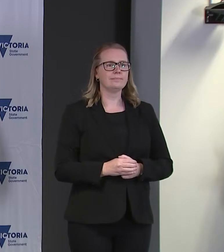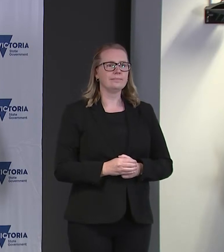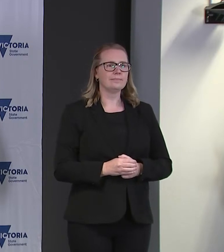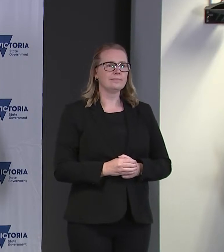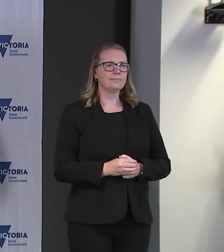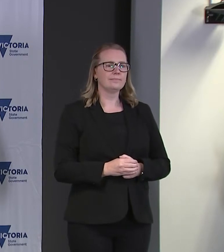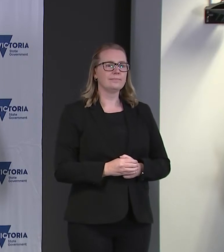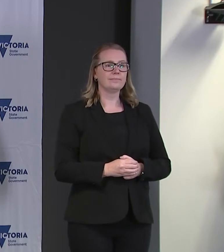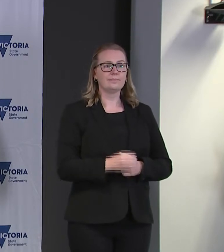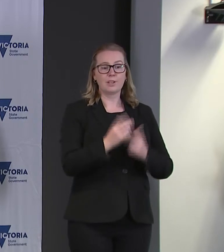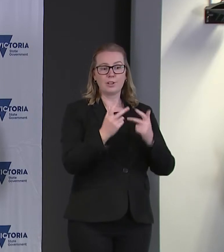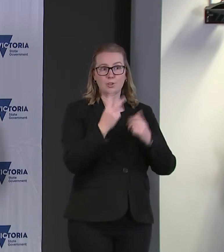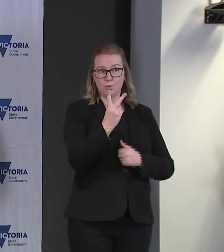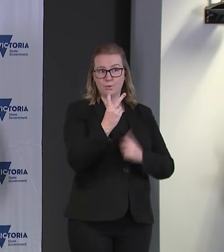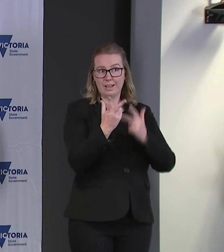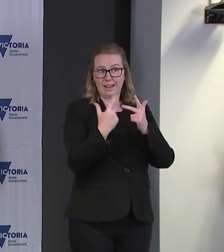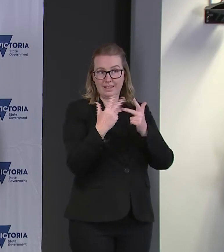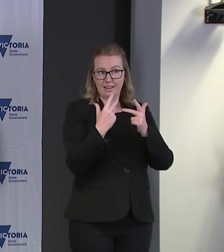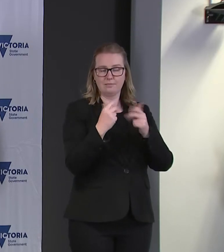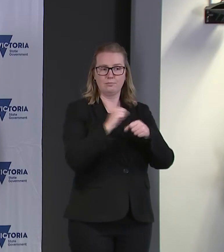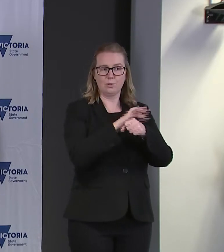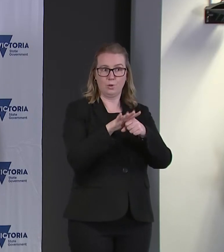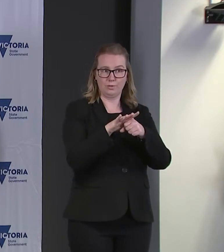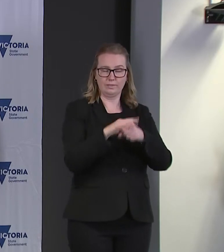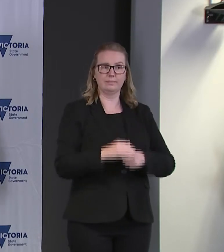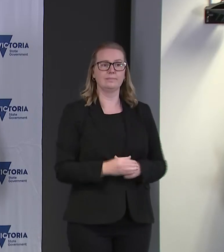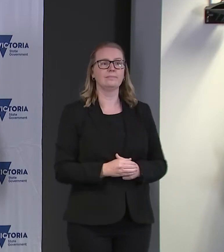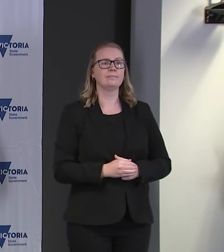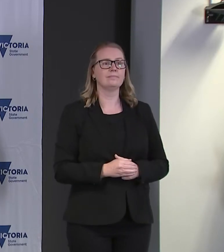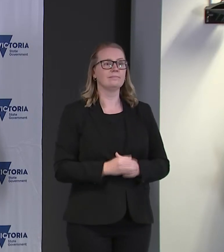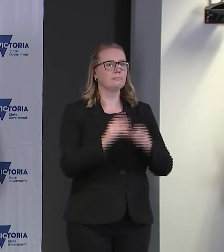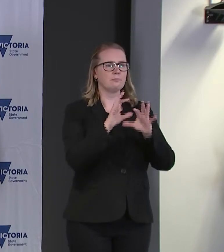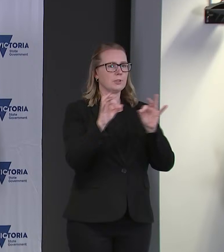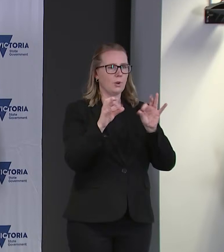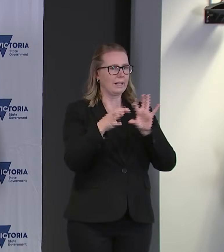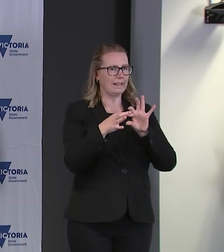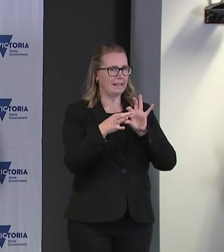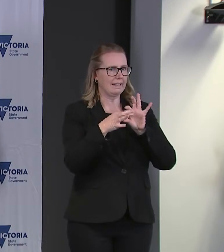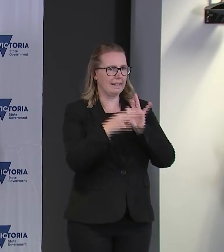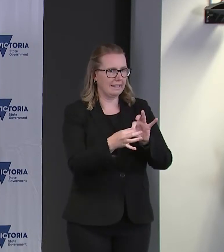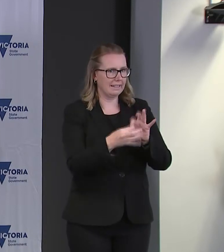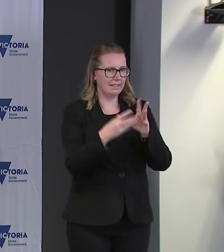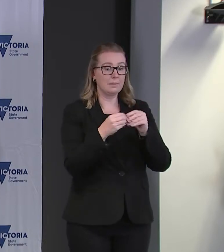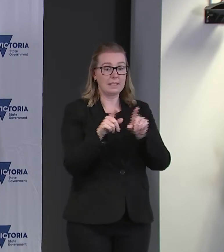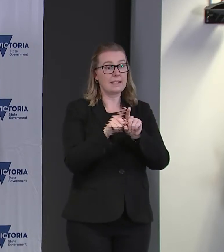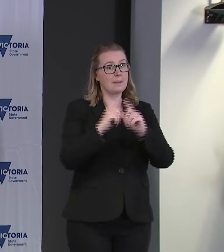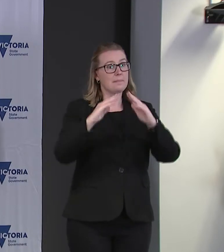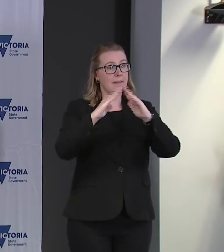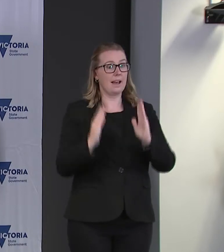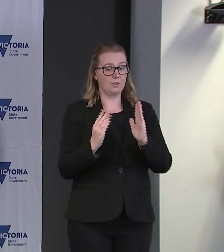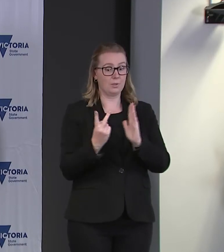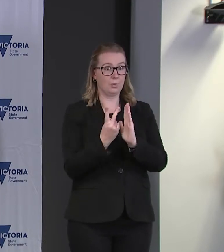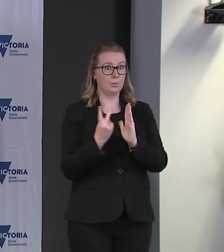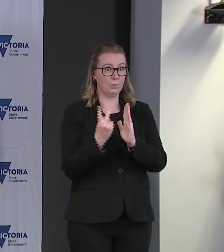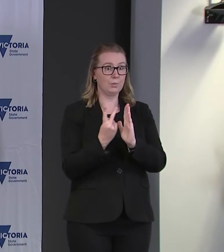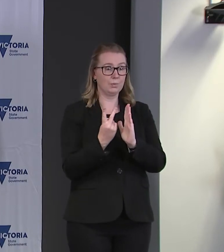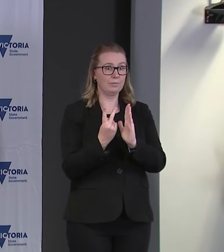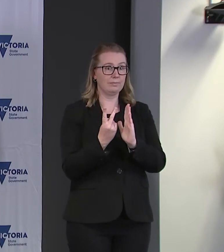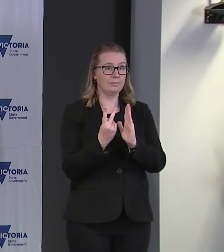And there are further 2 cases, 2 at the moment unlinked cases from the same household, and I'll